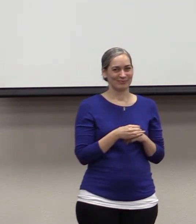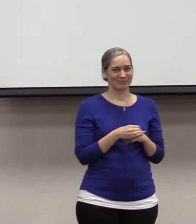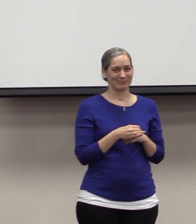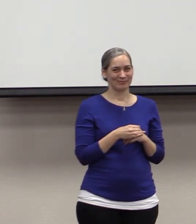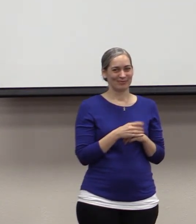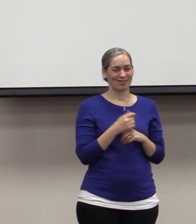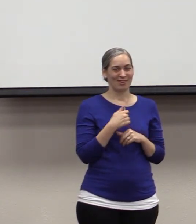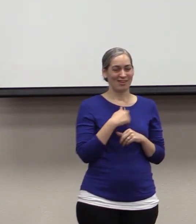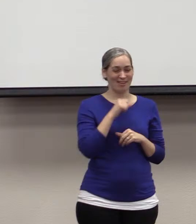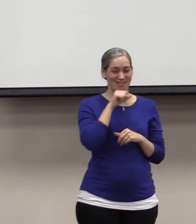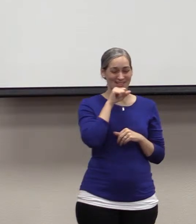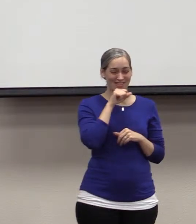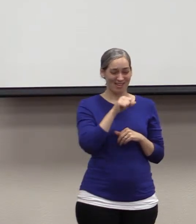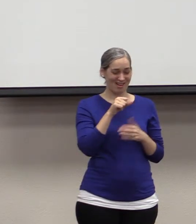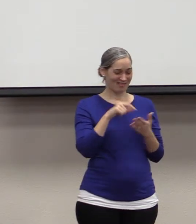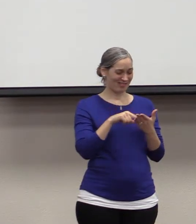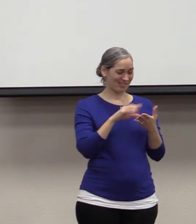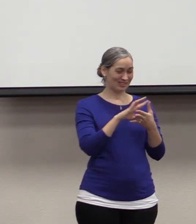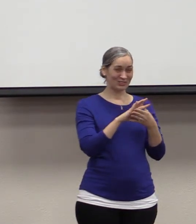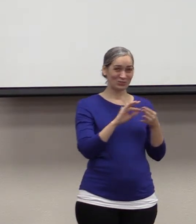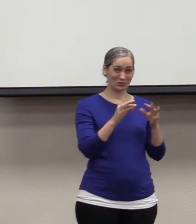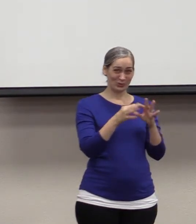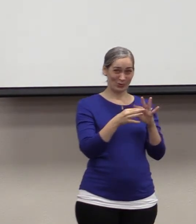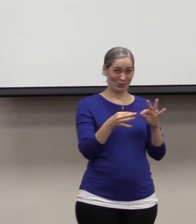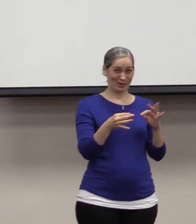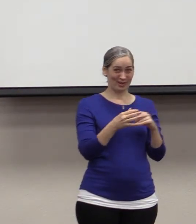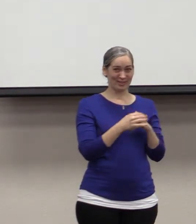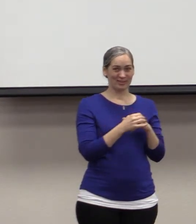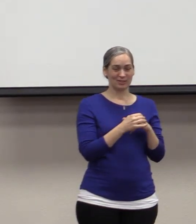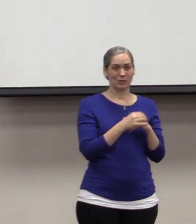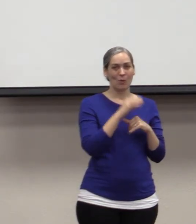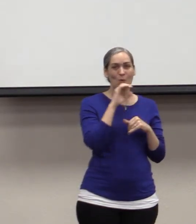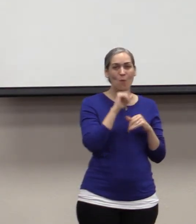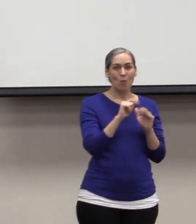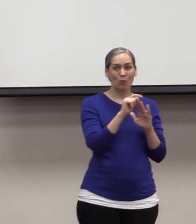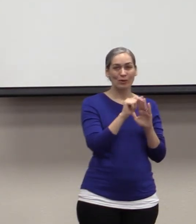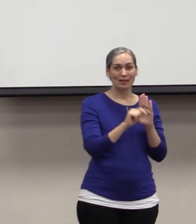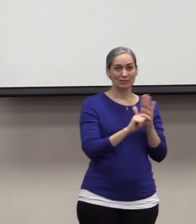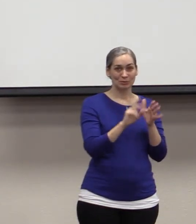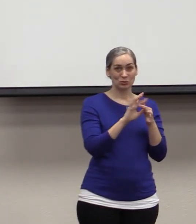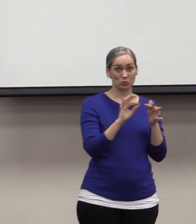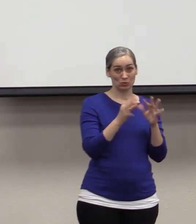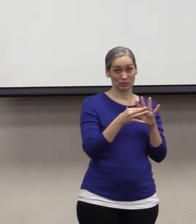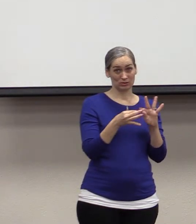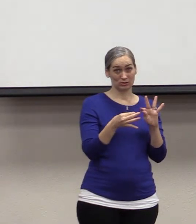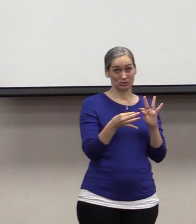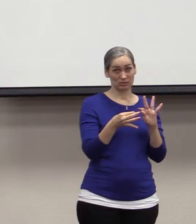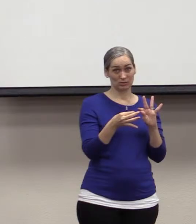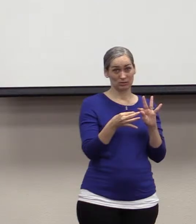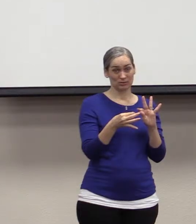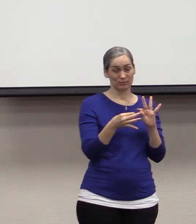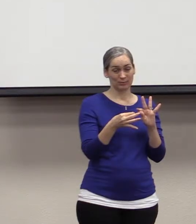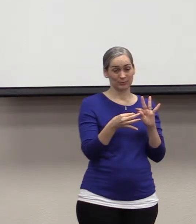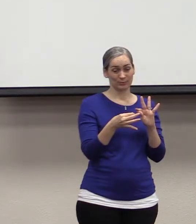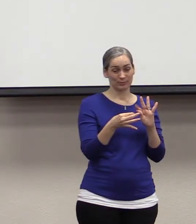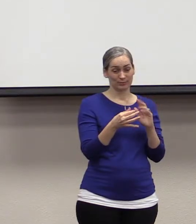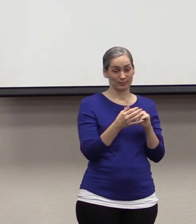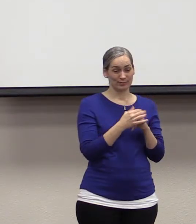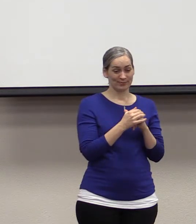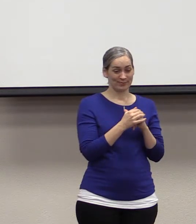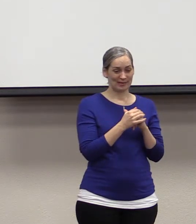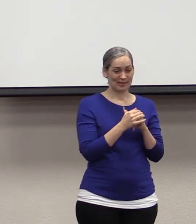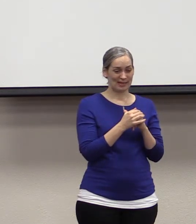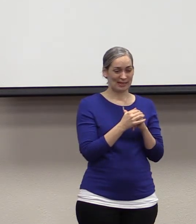I love this story. But here's the thing about Old Testament stories. We've heard this a while, and we know stories